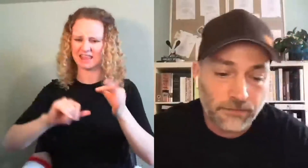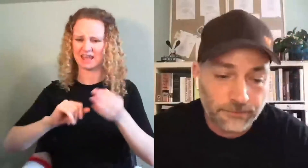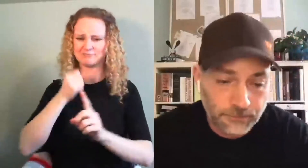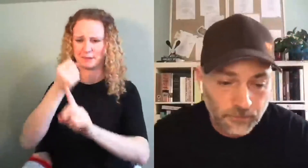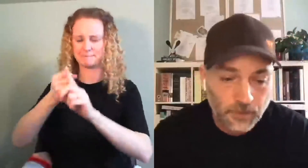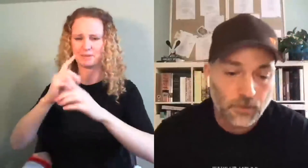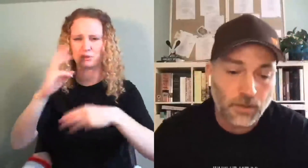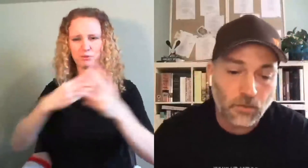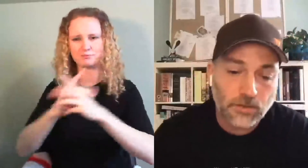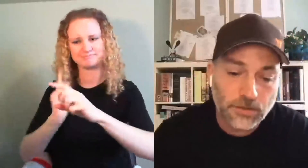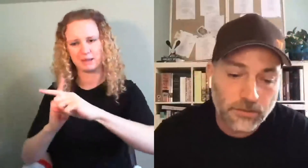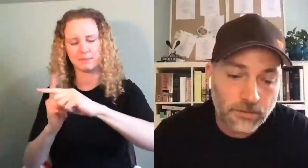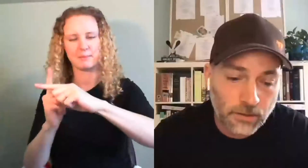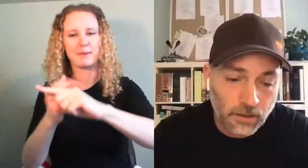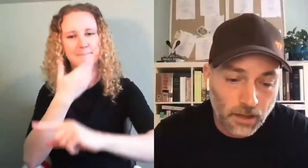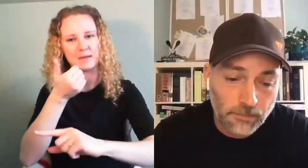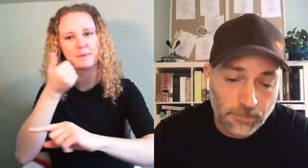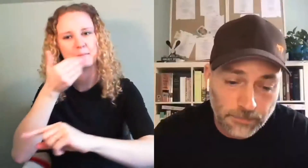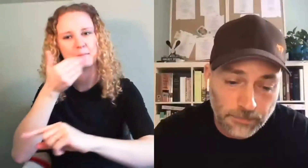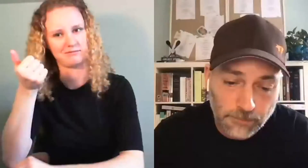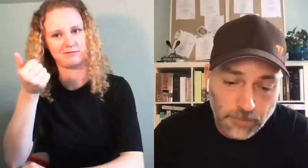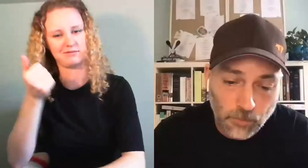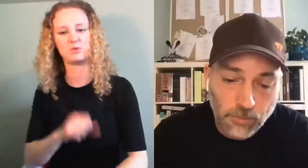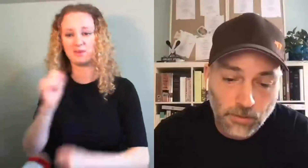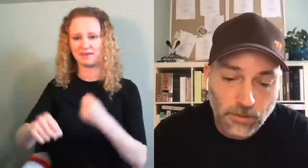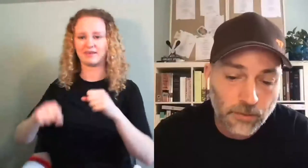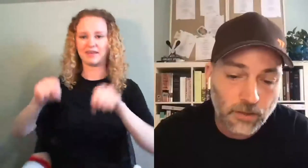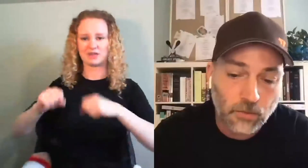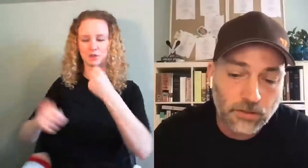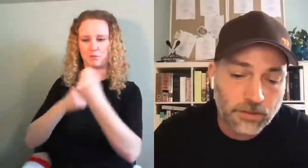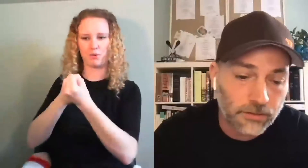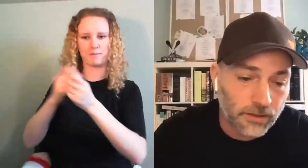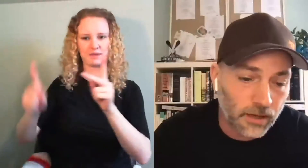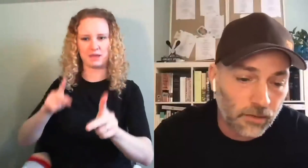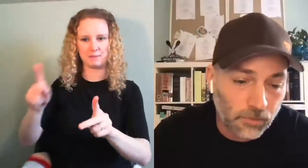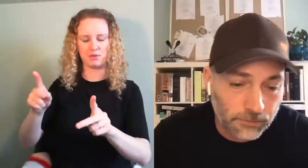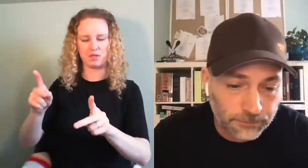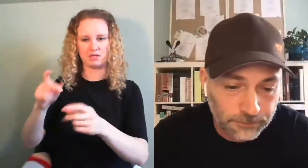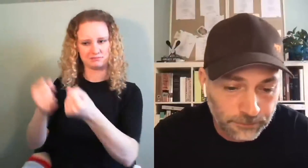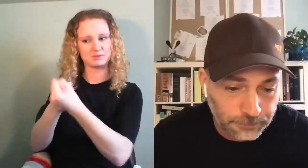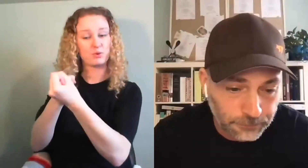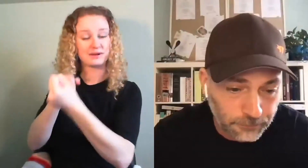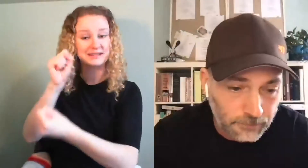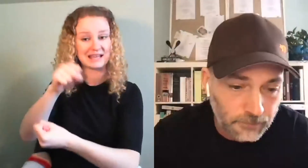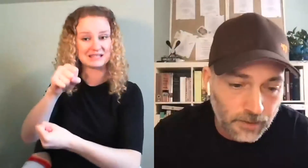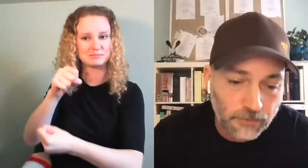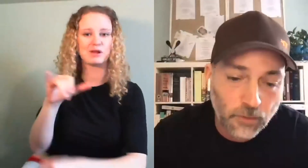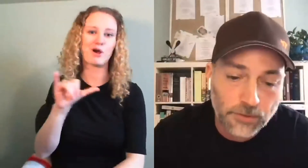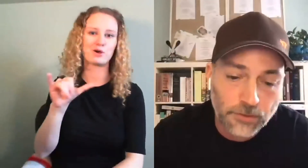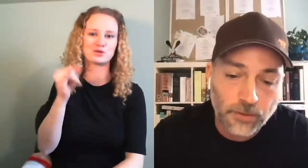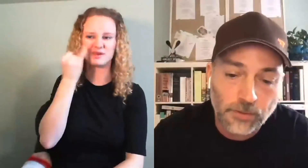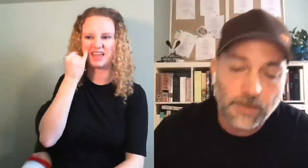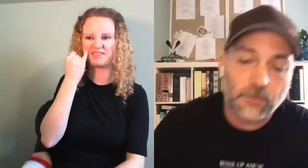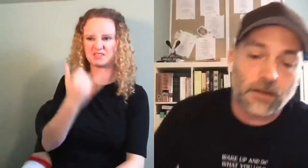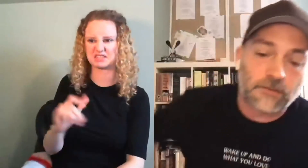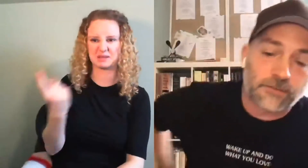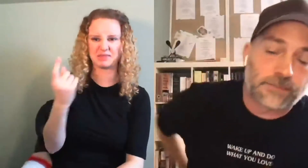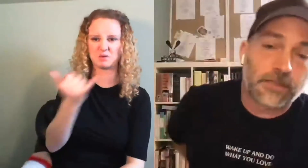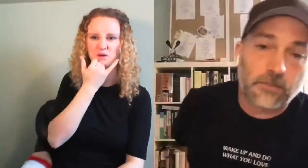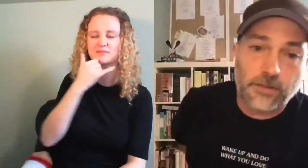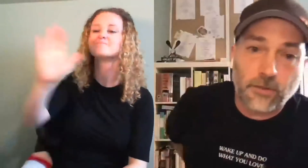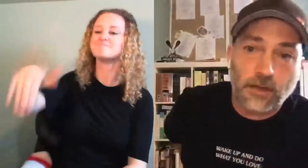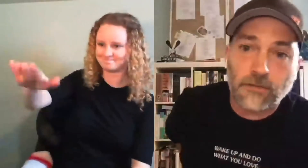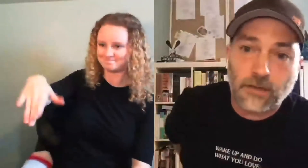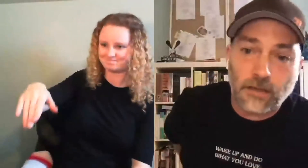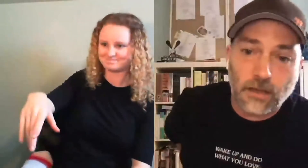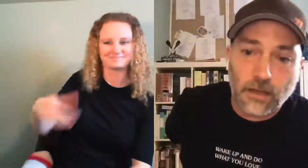have. We can hold each other up, but more importantly, we can hold each other accountable. If what we're doing with Made with Love speaks